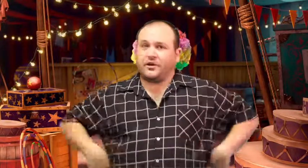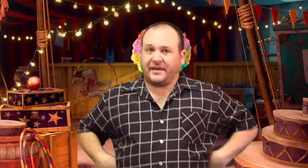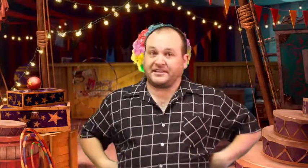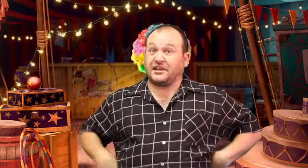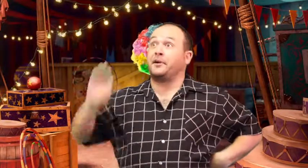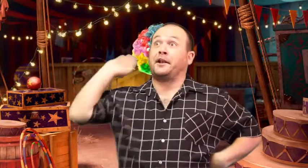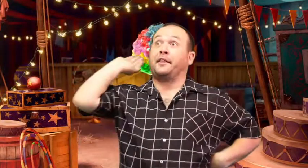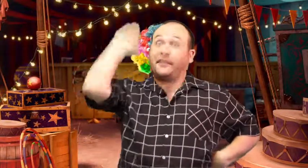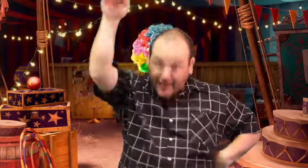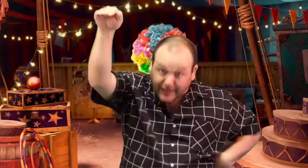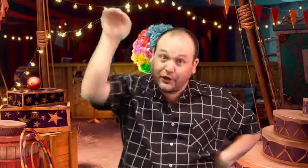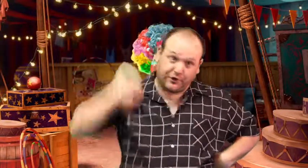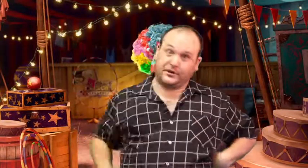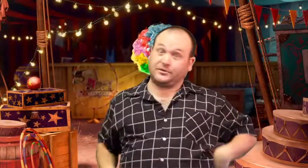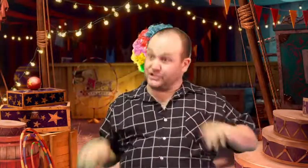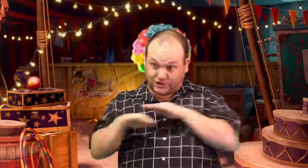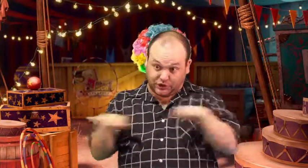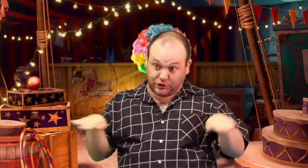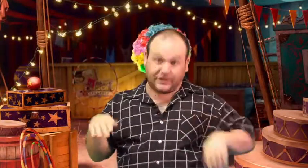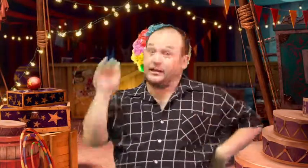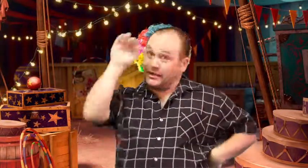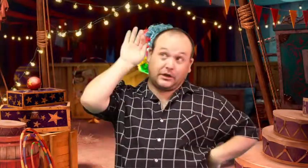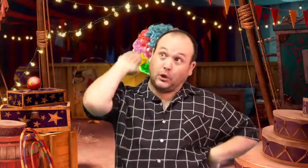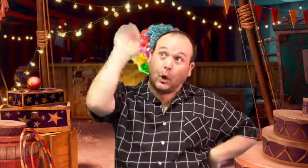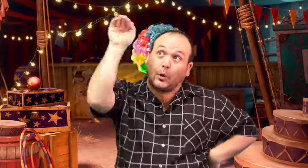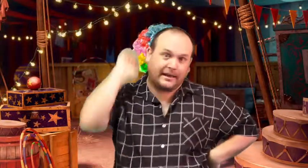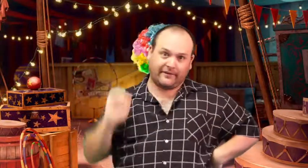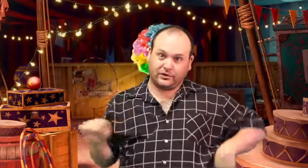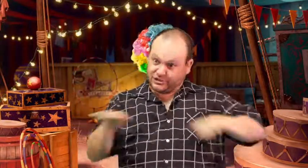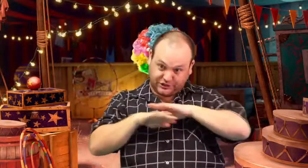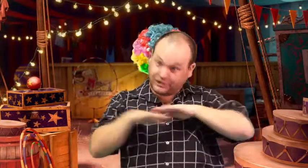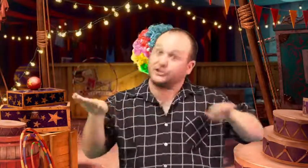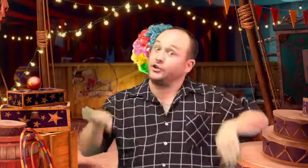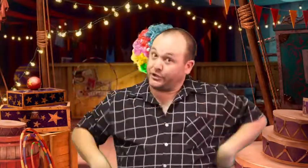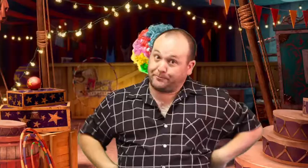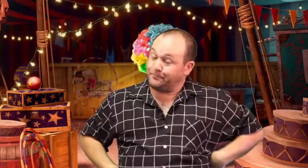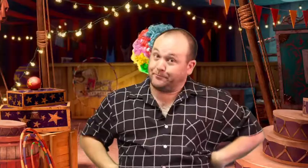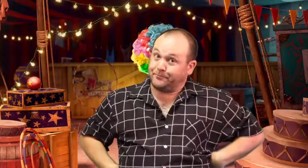no, Pastor, it wasn't that good. It was just good, not Lord level, just good. Mm-mm."